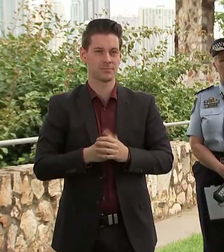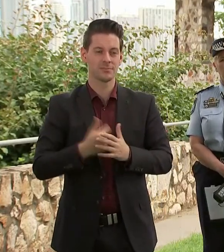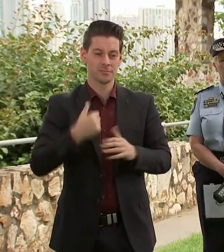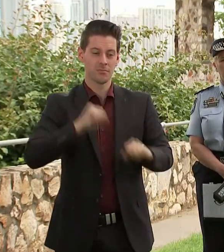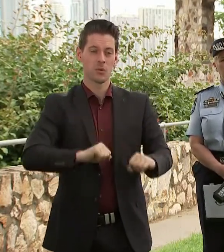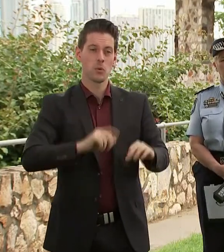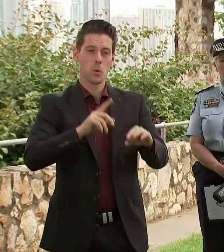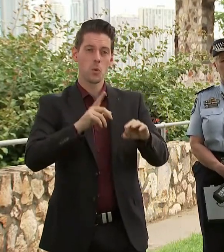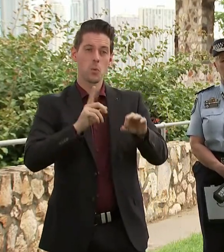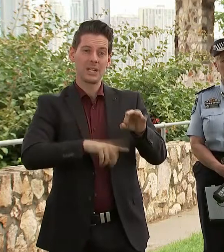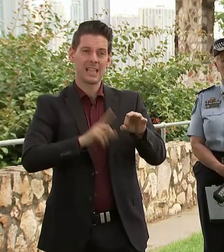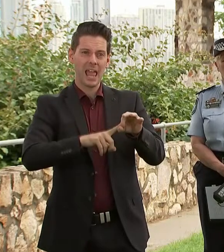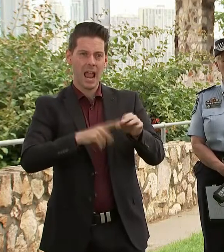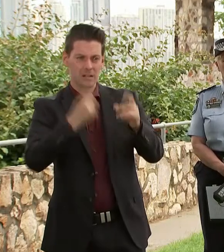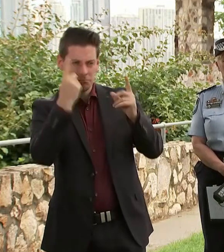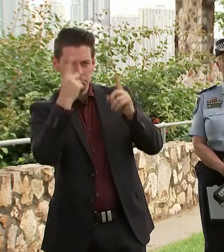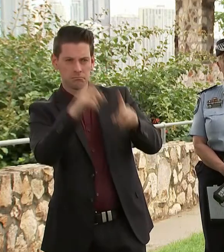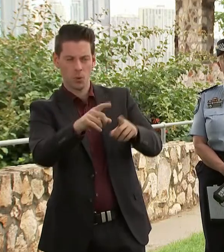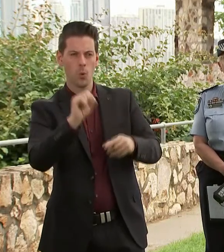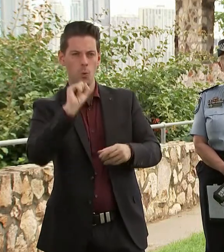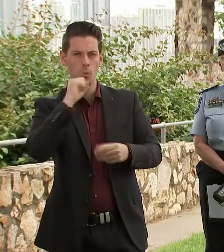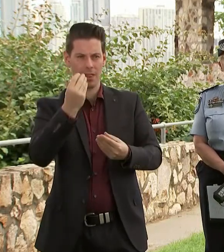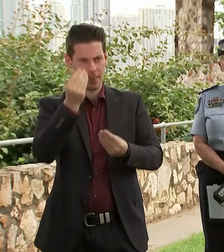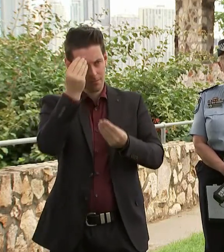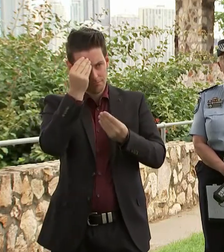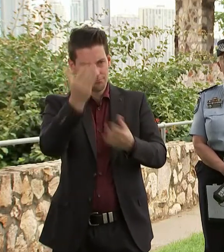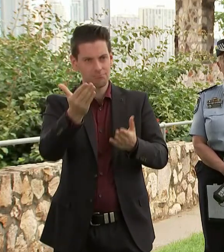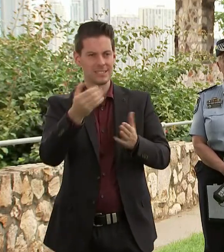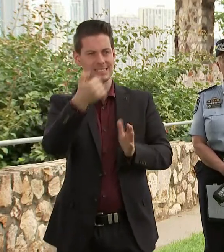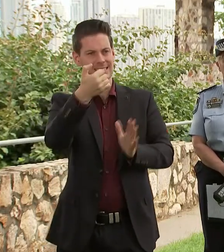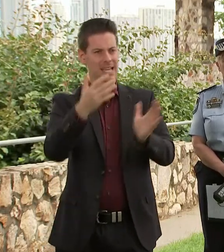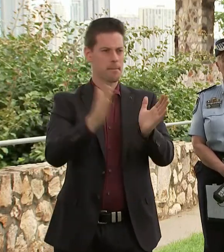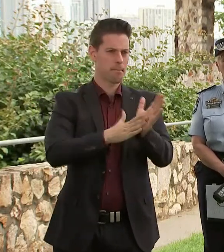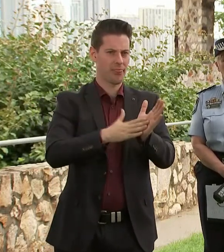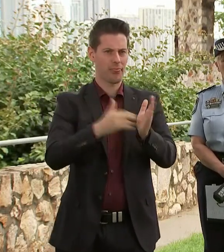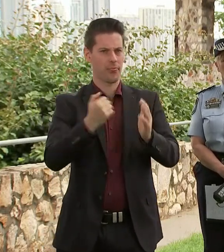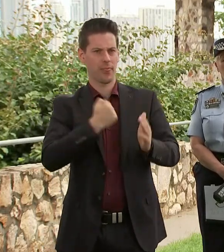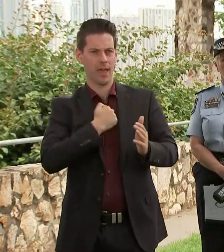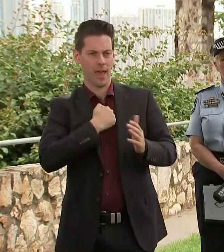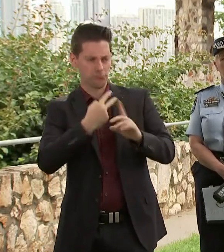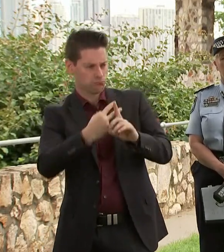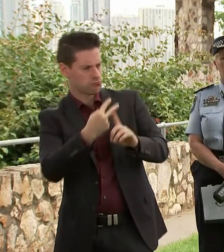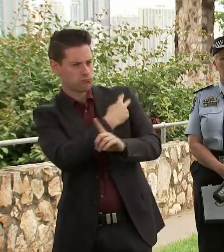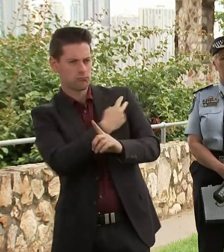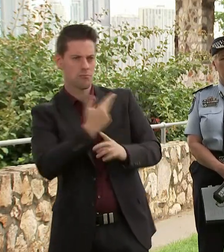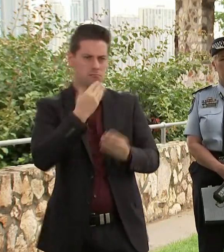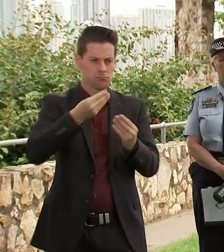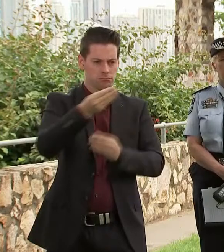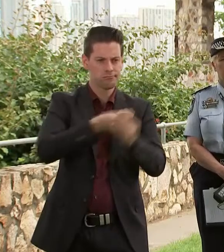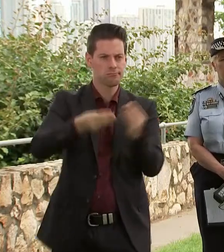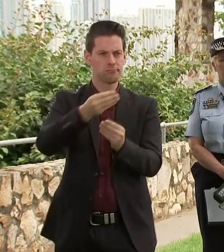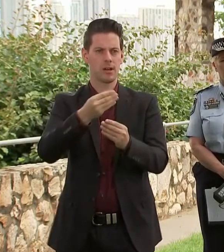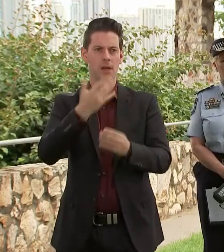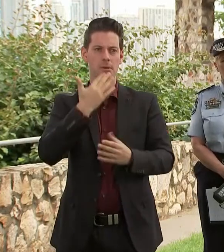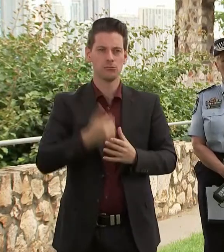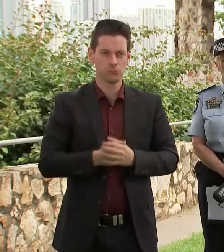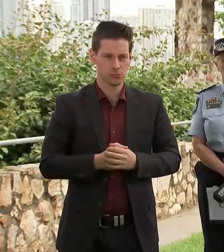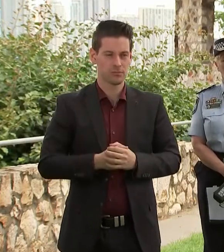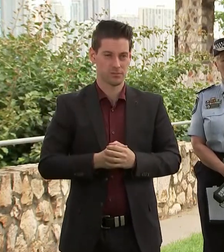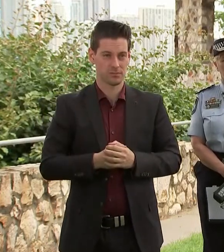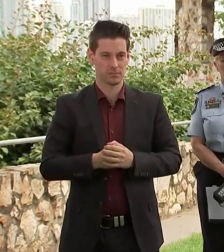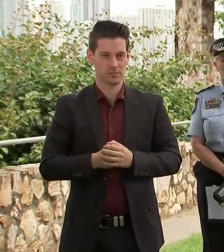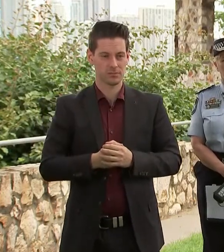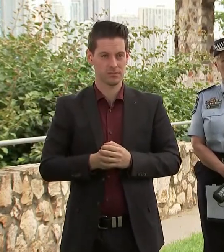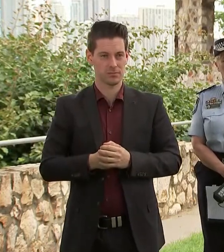later in the week when I do the budget update, the mid-year fiscal and economic review. But with a budget deficit of the financial year